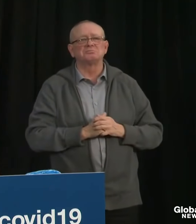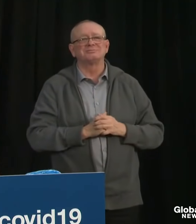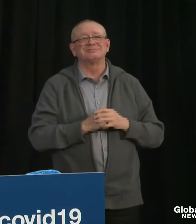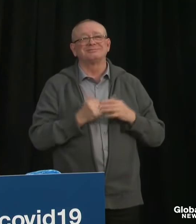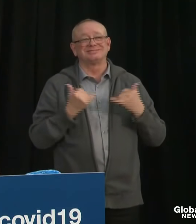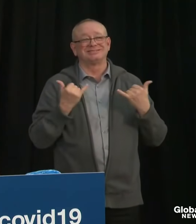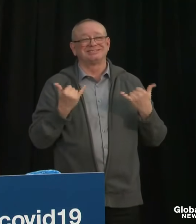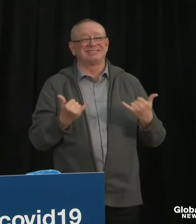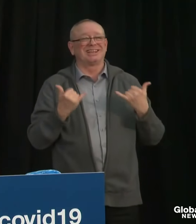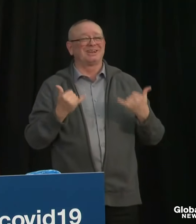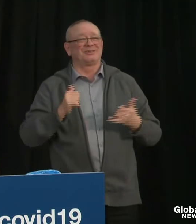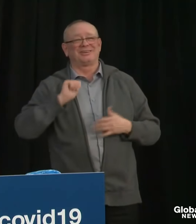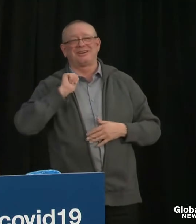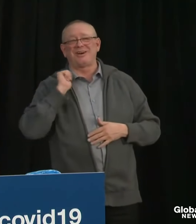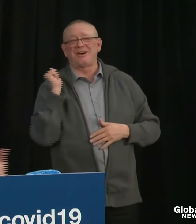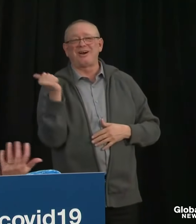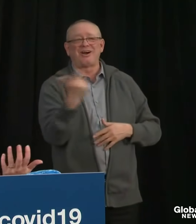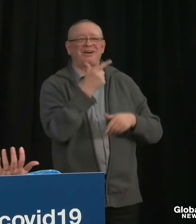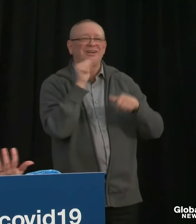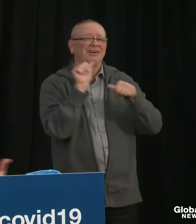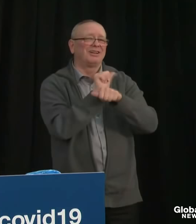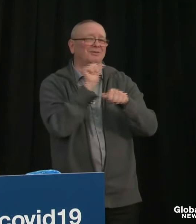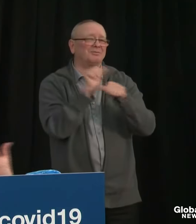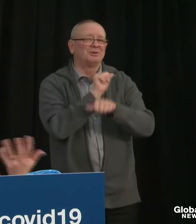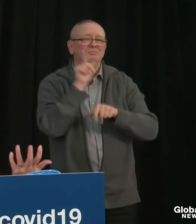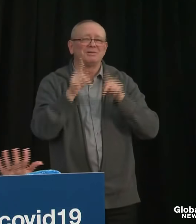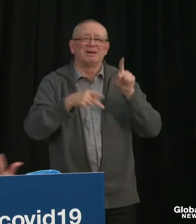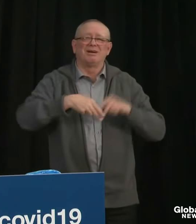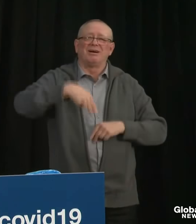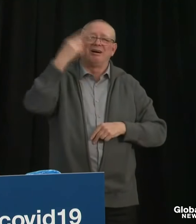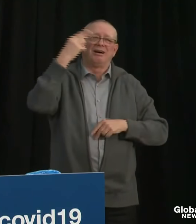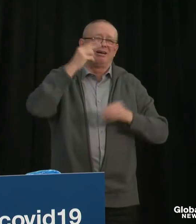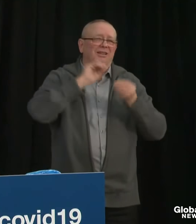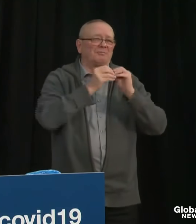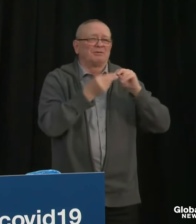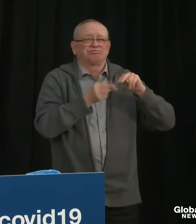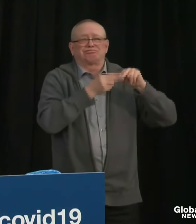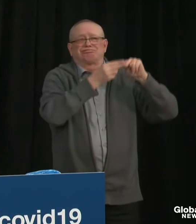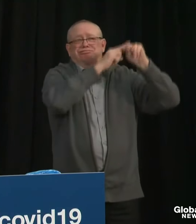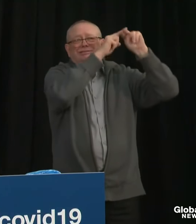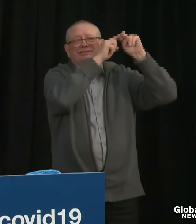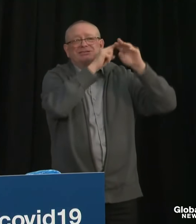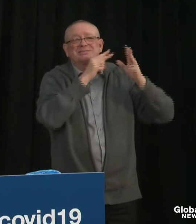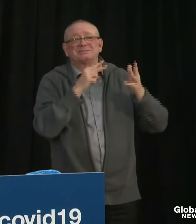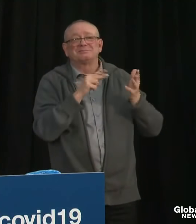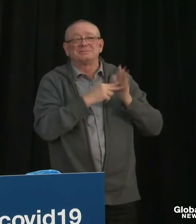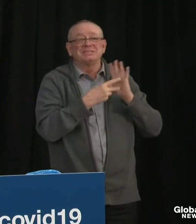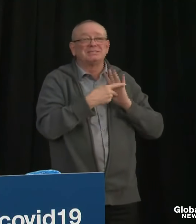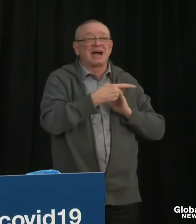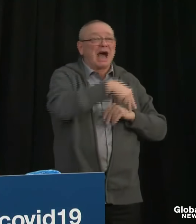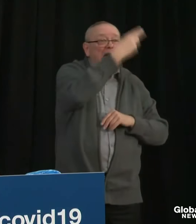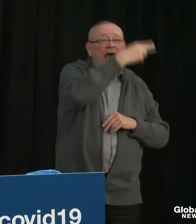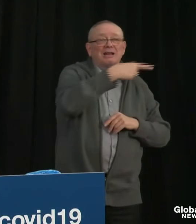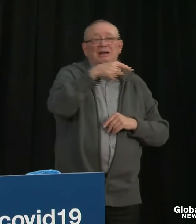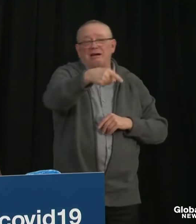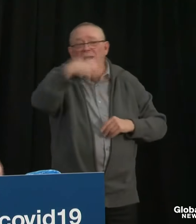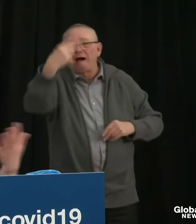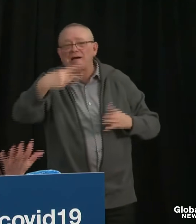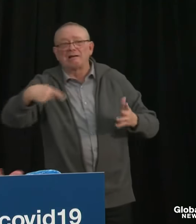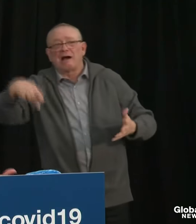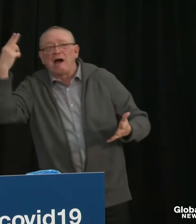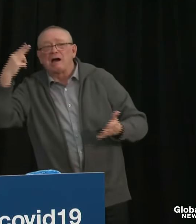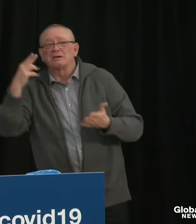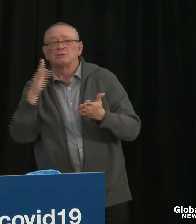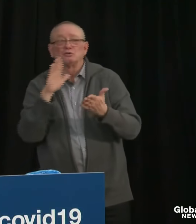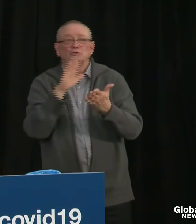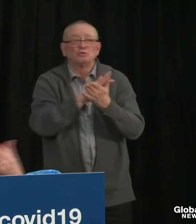becomes difficult to prevent all introductions into all of these settings, which includes long-term care, correctional facilities, schools, the